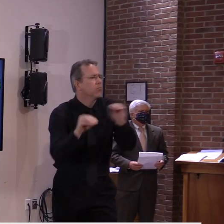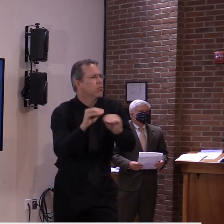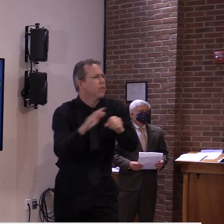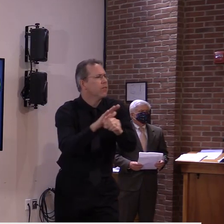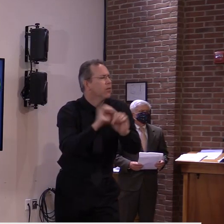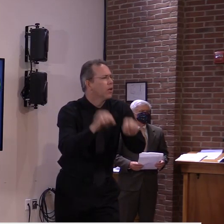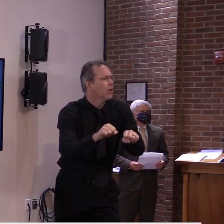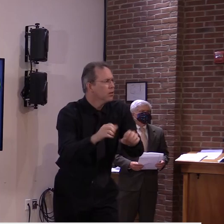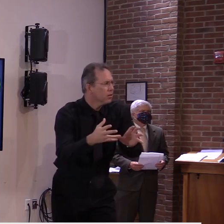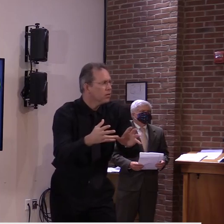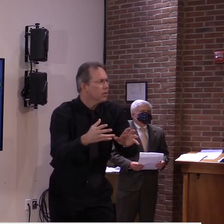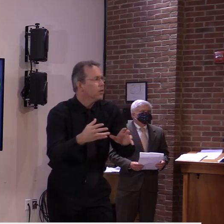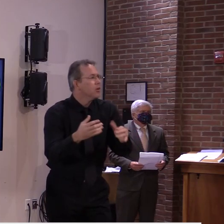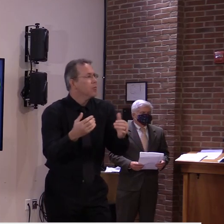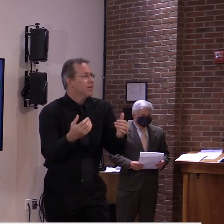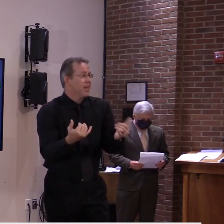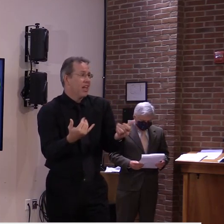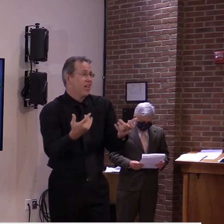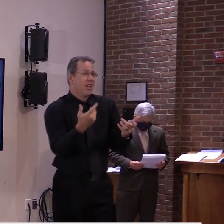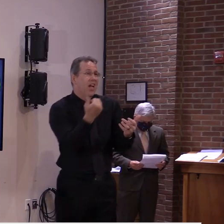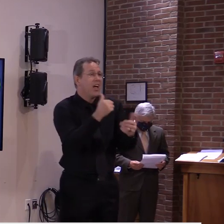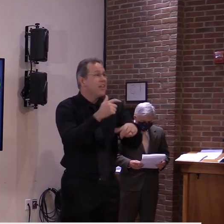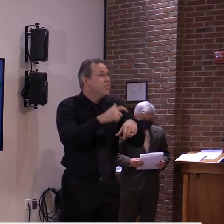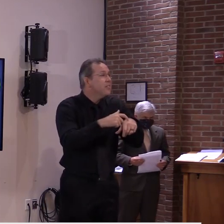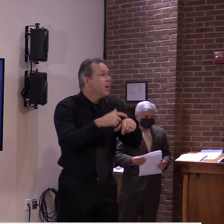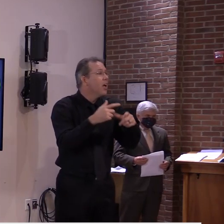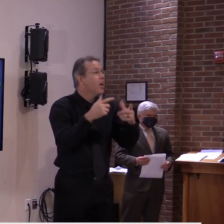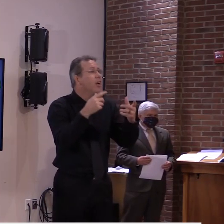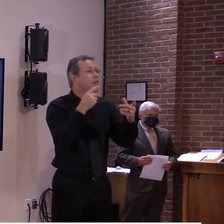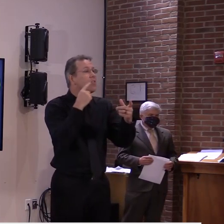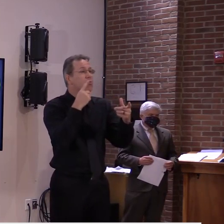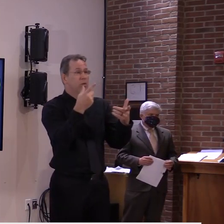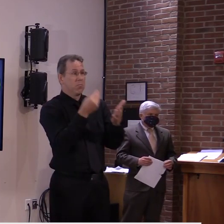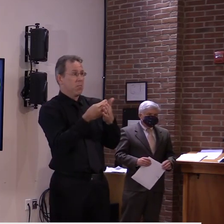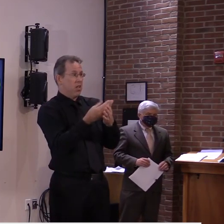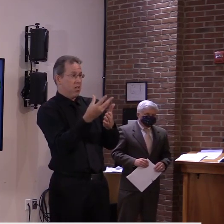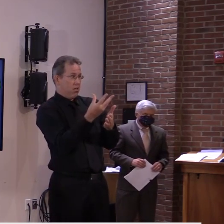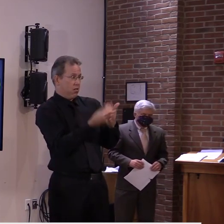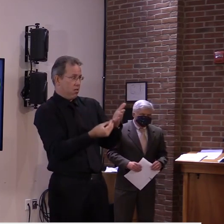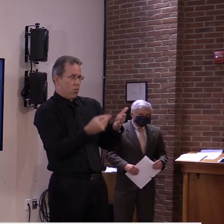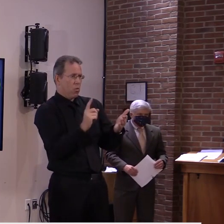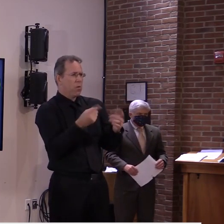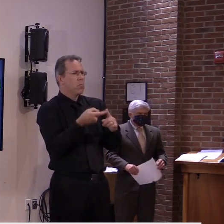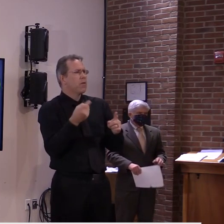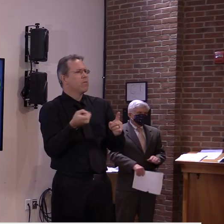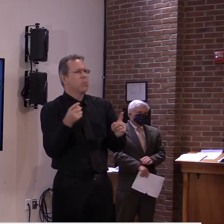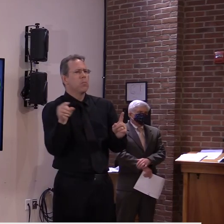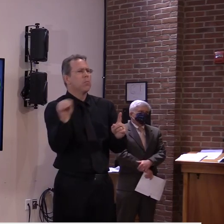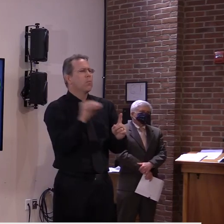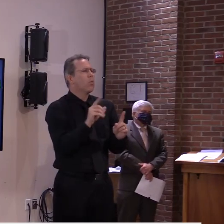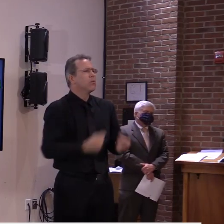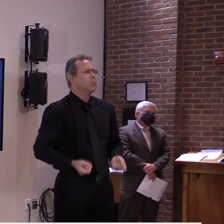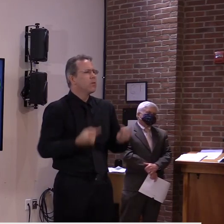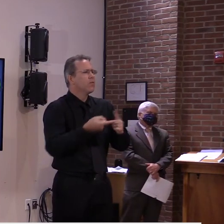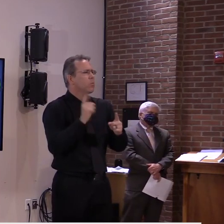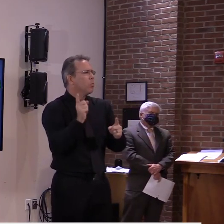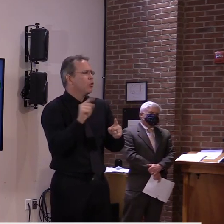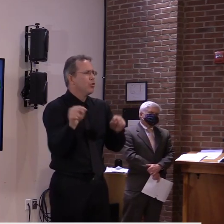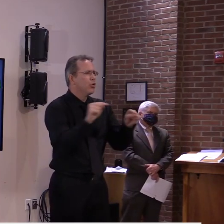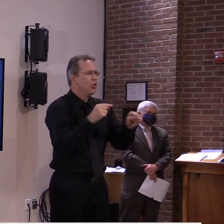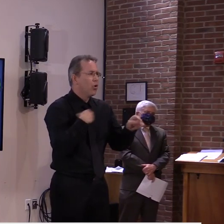again, any time we can distribute this a little bit further and so that it isn't on one particular sector would be